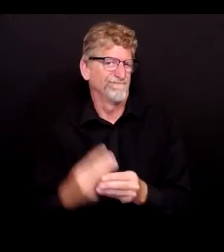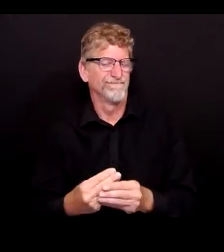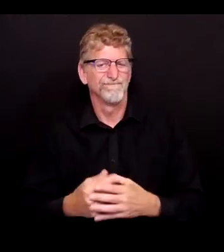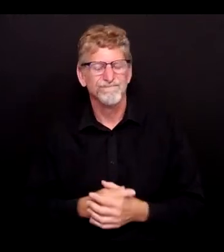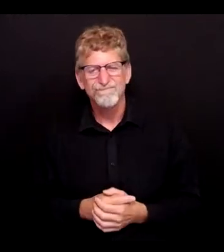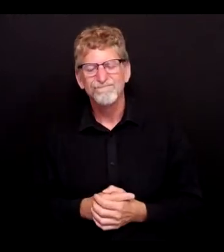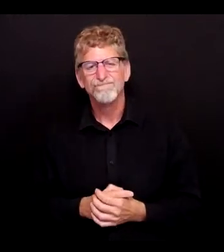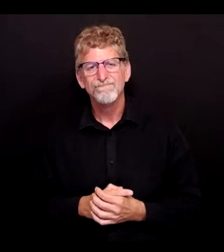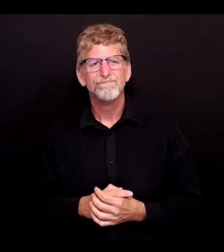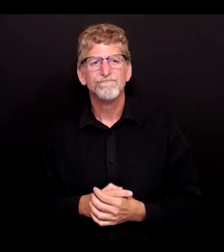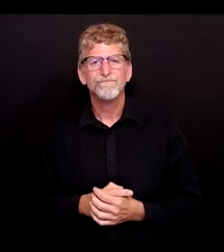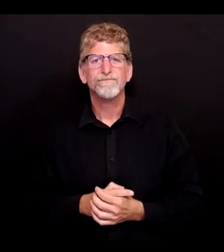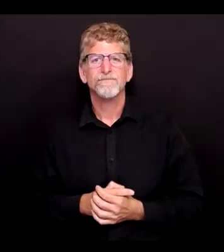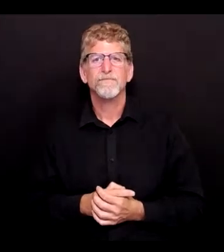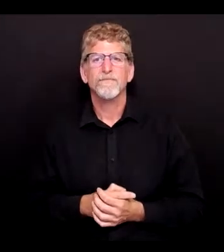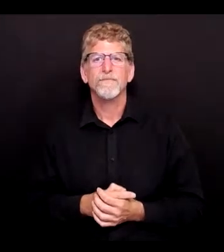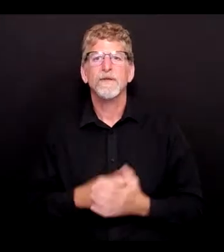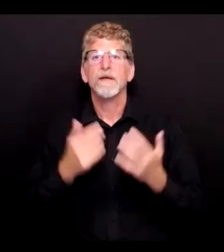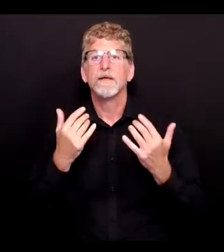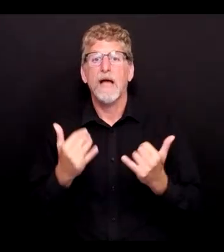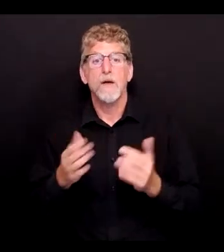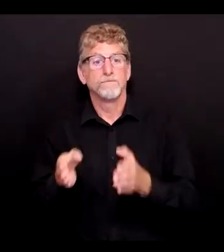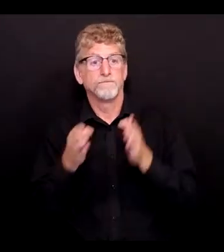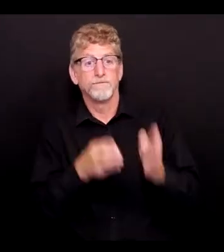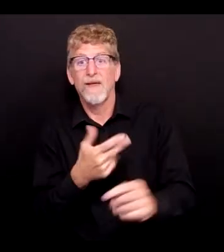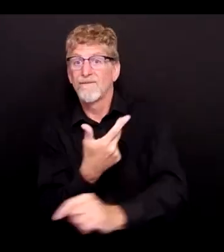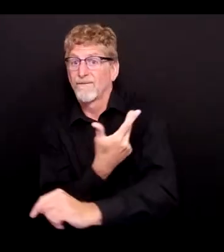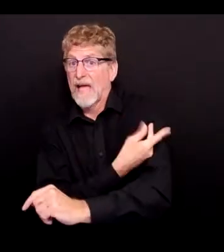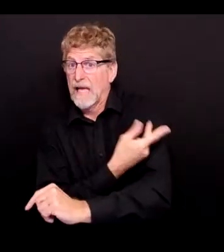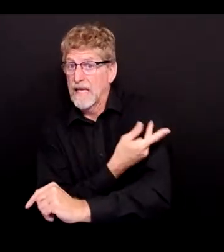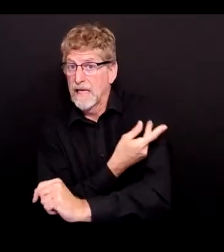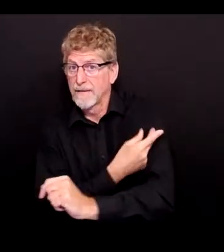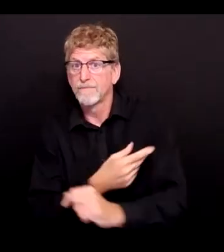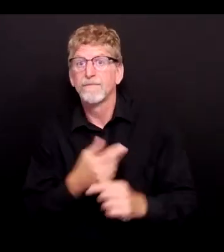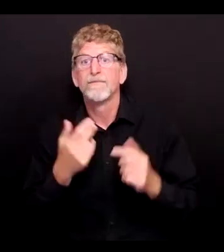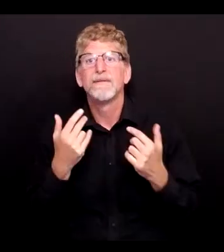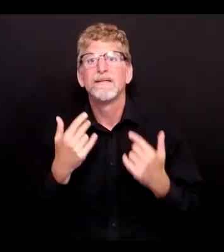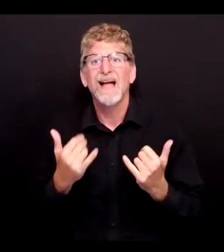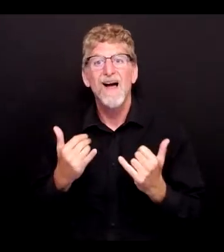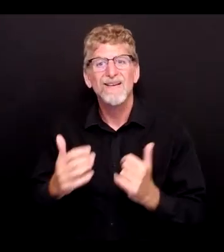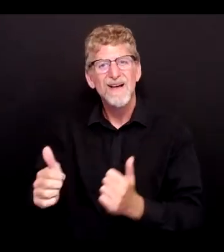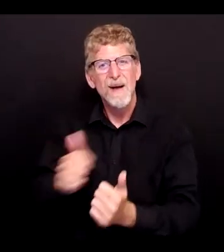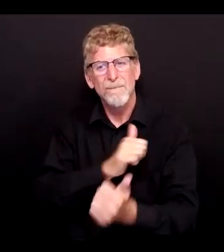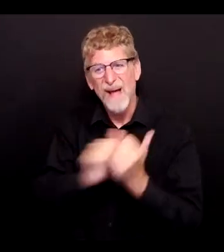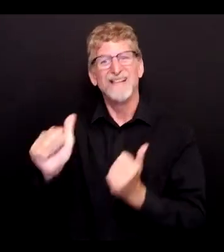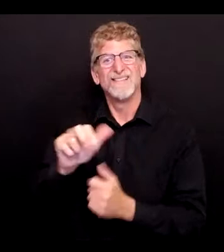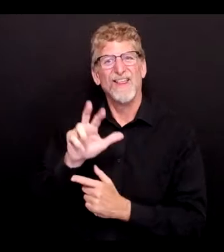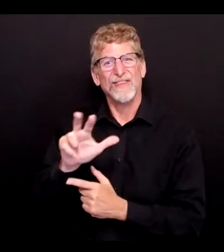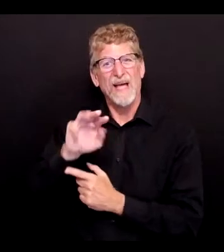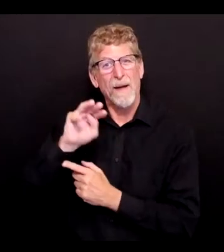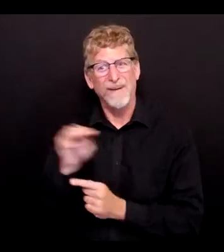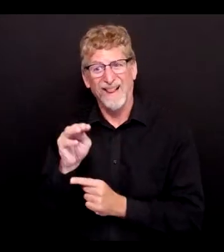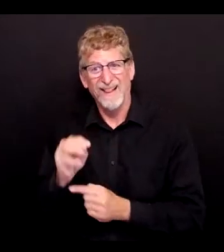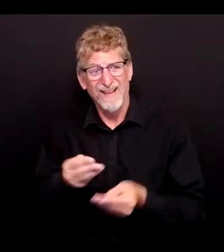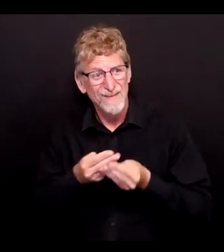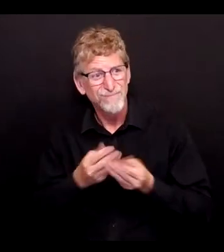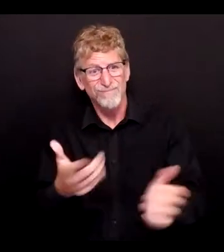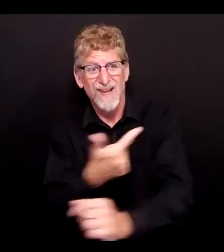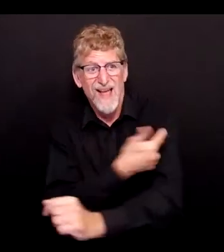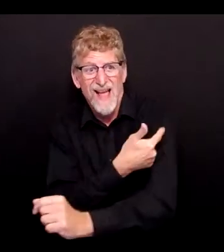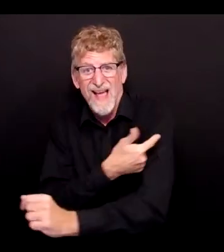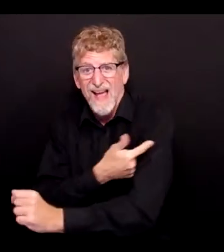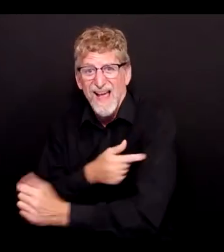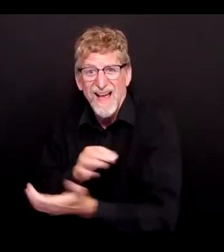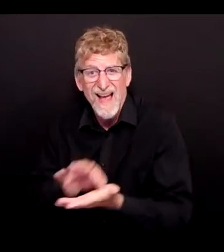On the vaccine front, we surpassed the 3 million dose mark. Almost just over 3 million